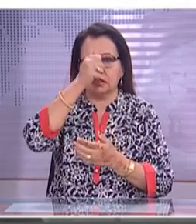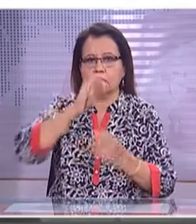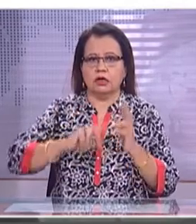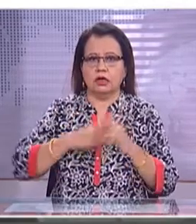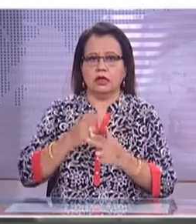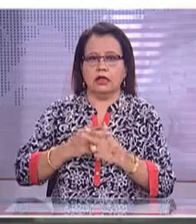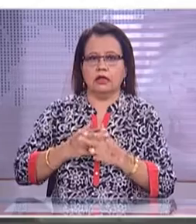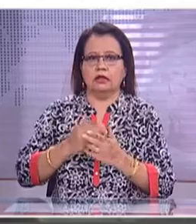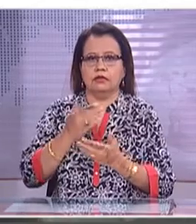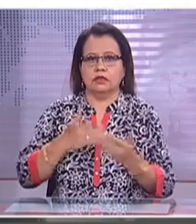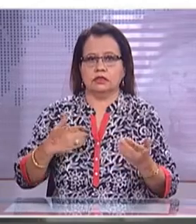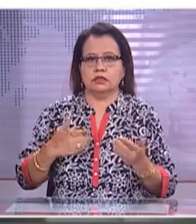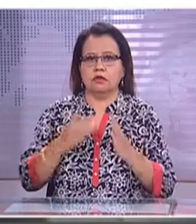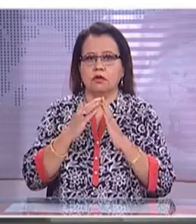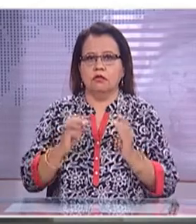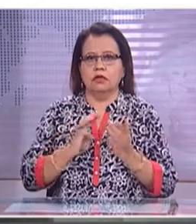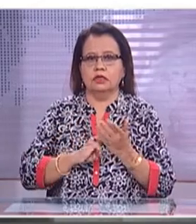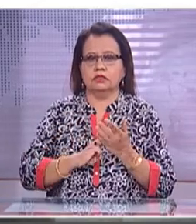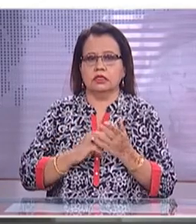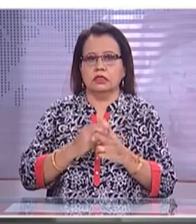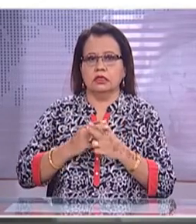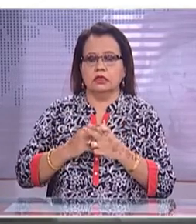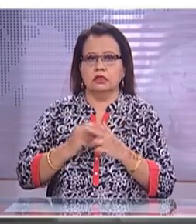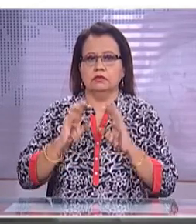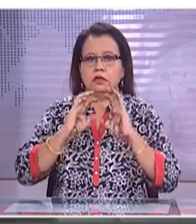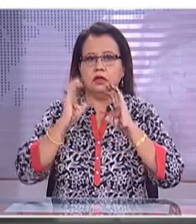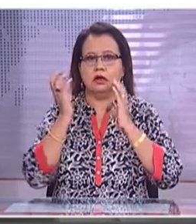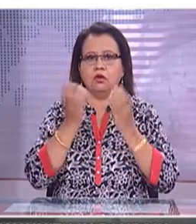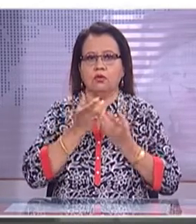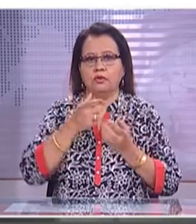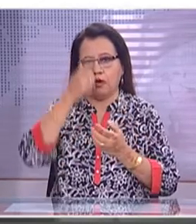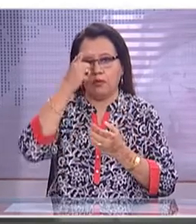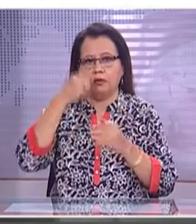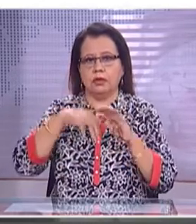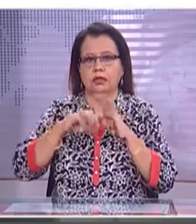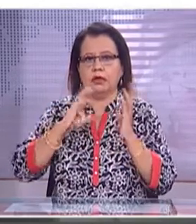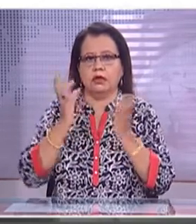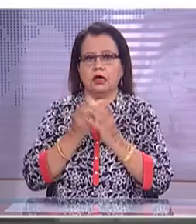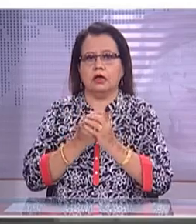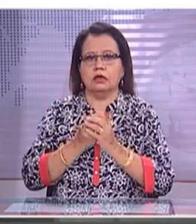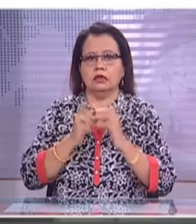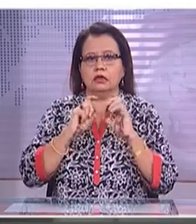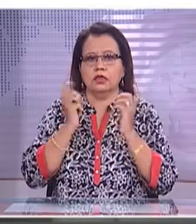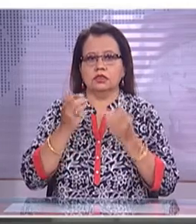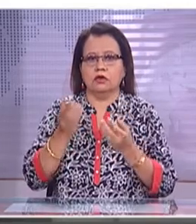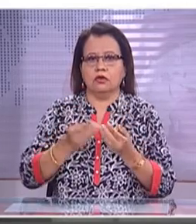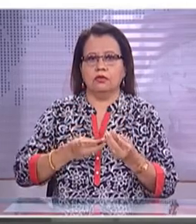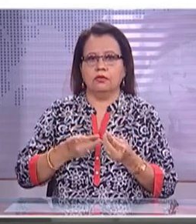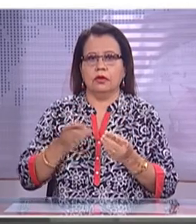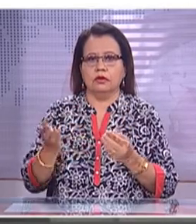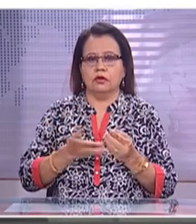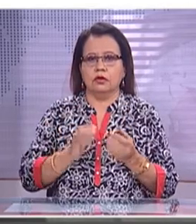India's counter-terror measures. The Home Minister said that terrorism is a global problem and the entire international